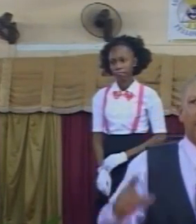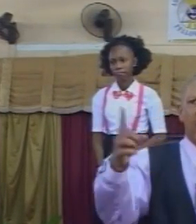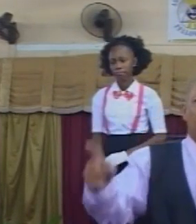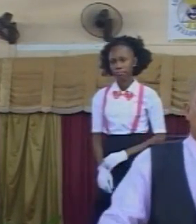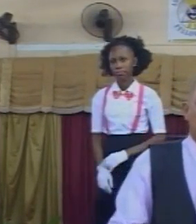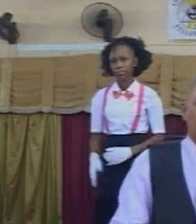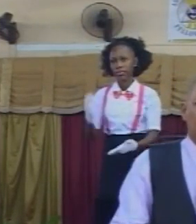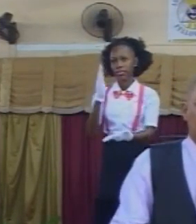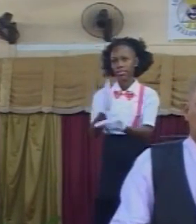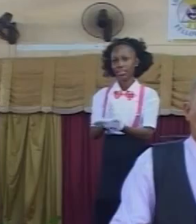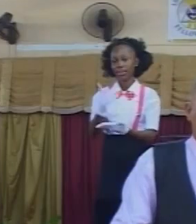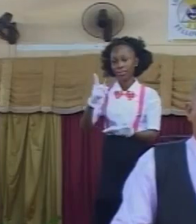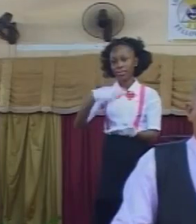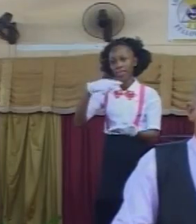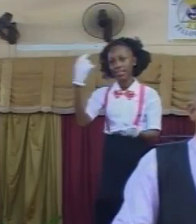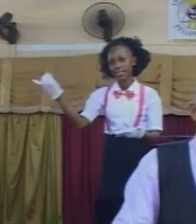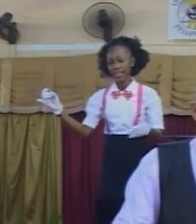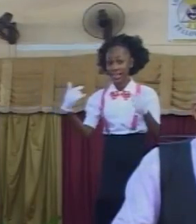Stop saying it.